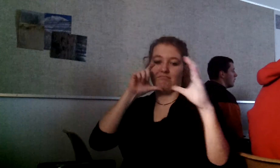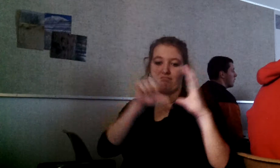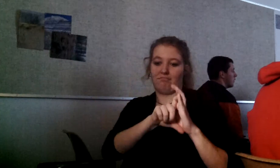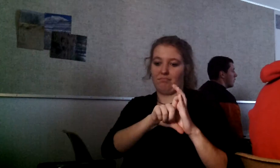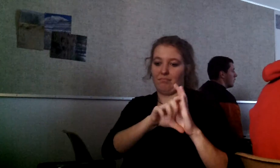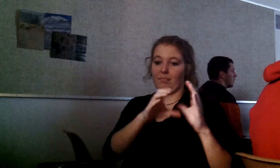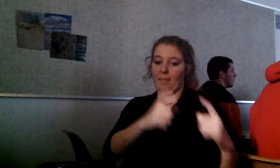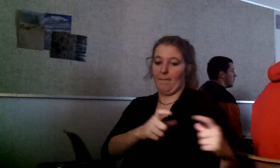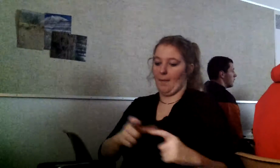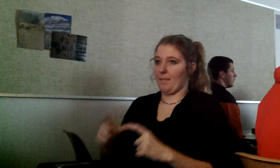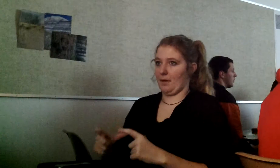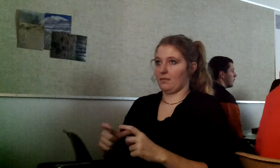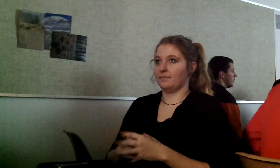2